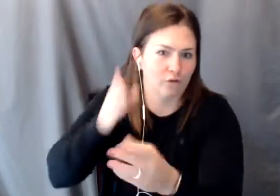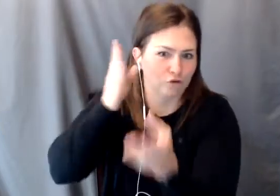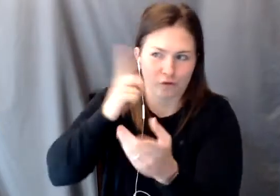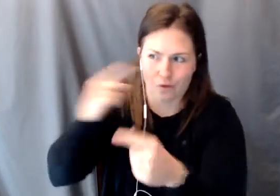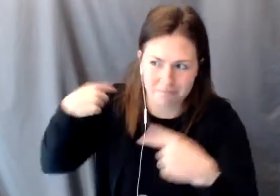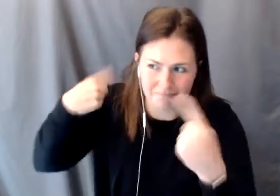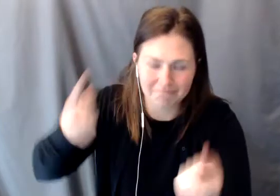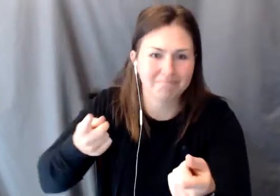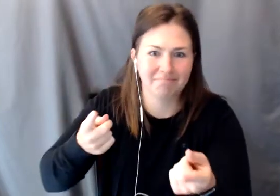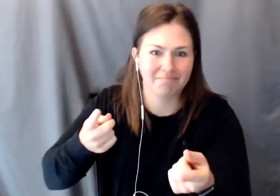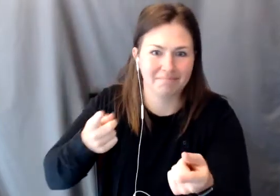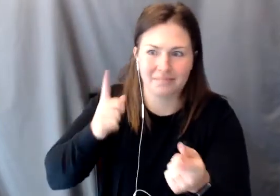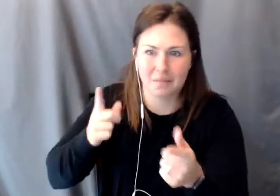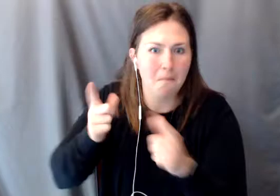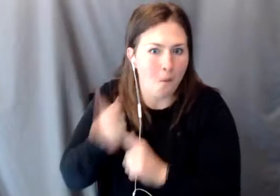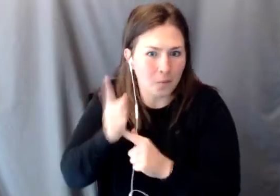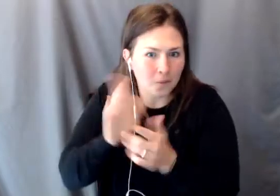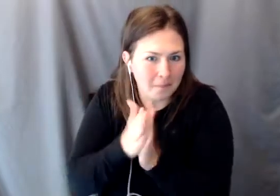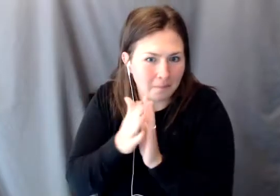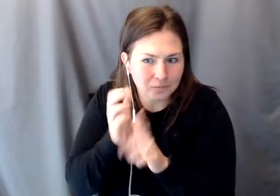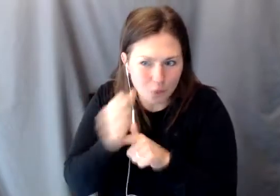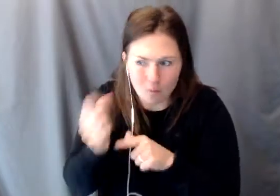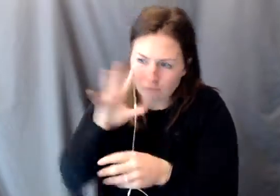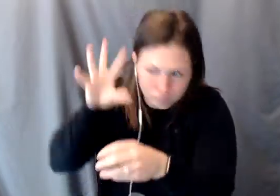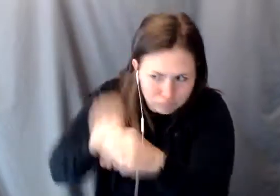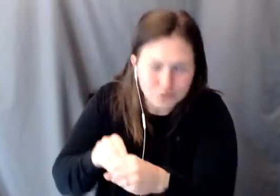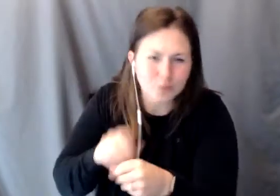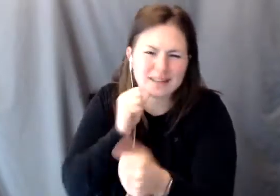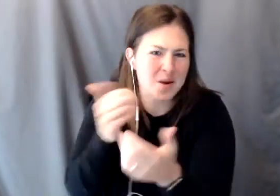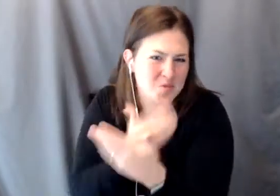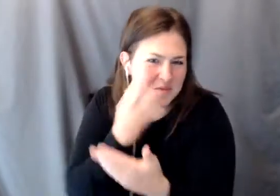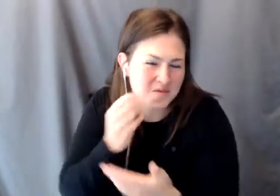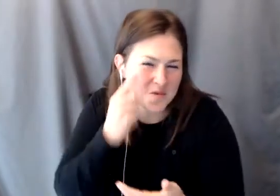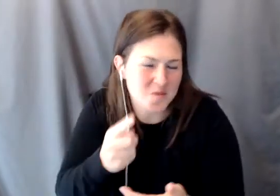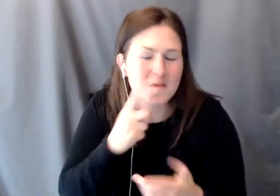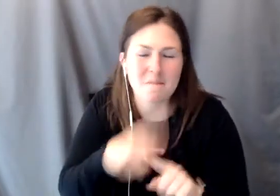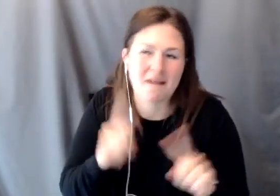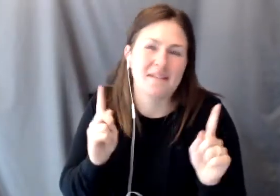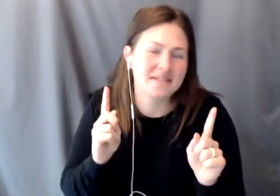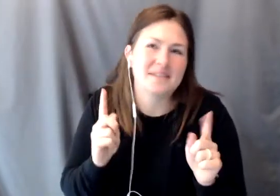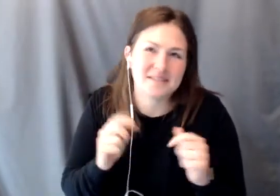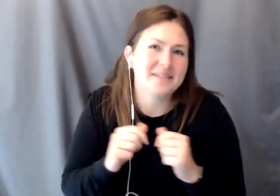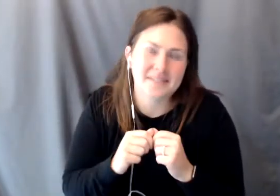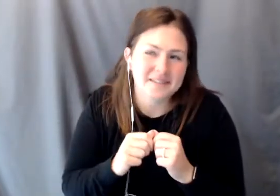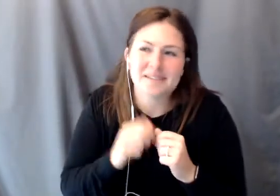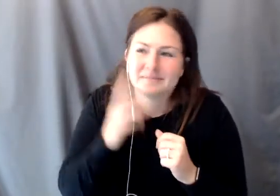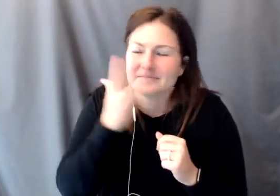so it's not anything new for you. But, you know, one of the things that